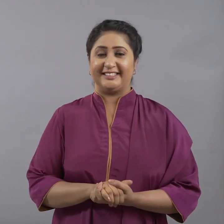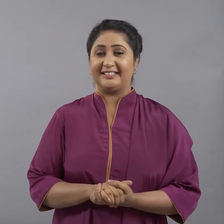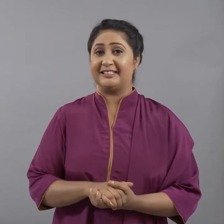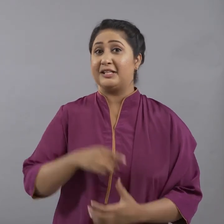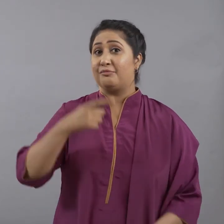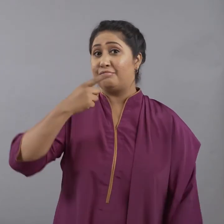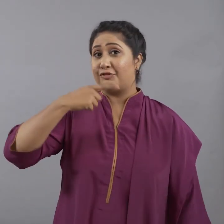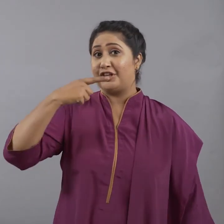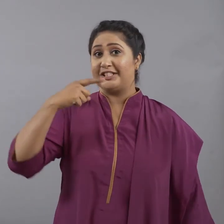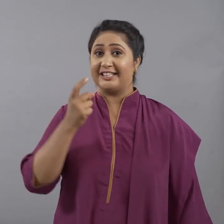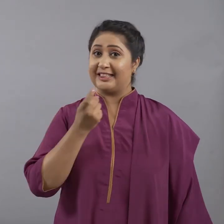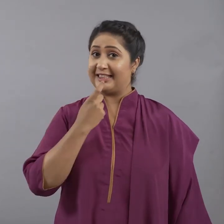Brushing teeth.